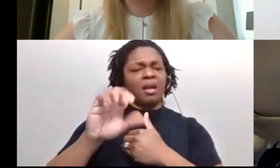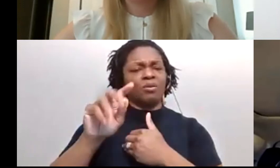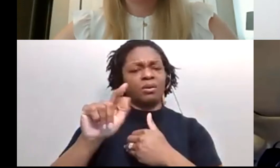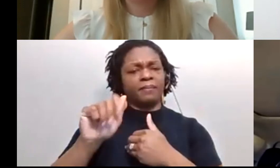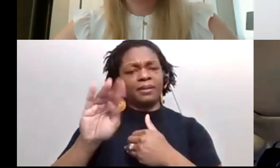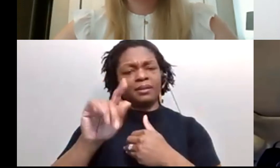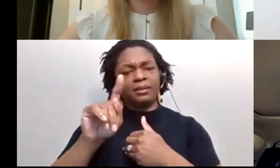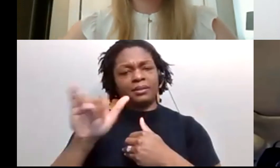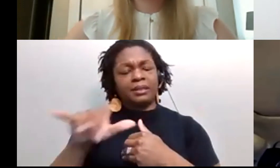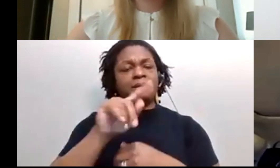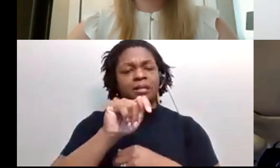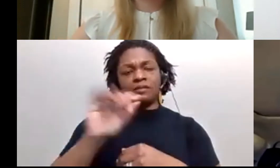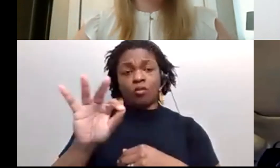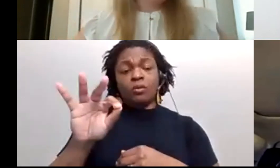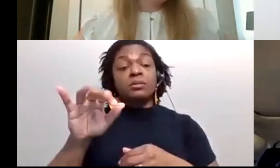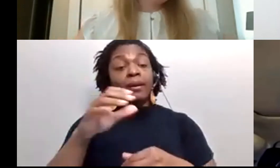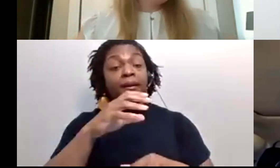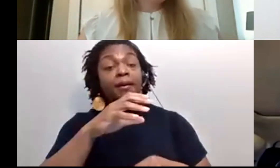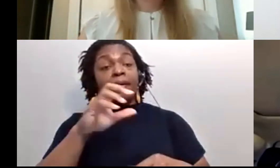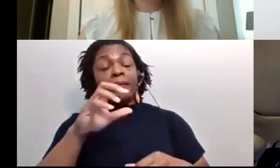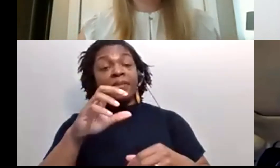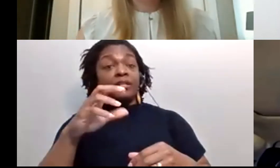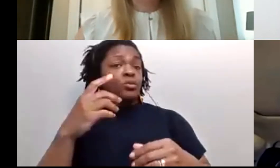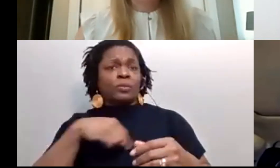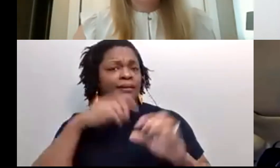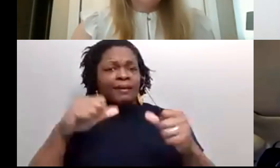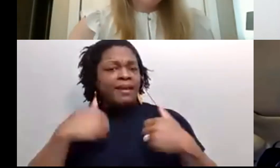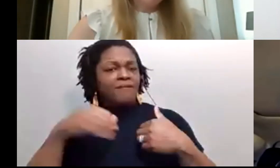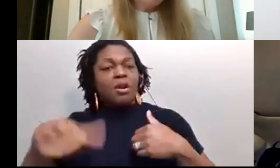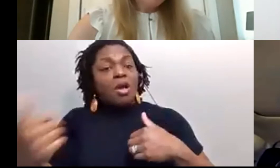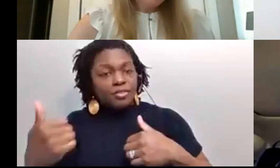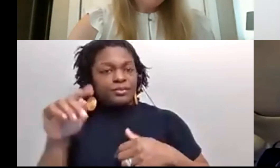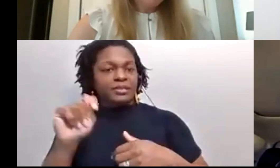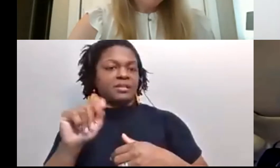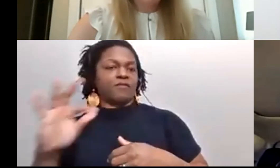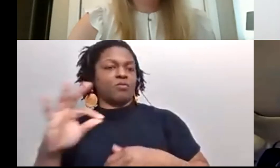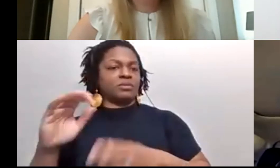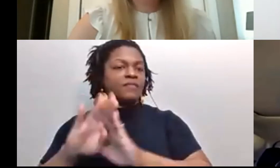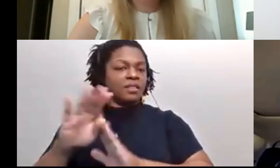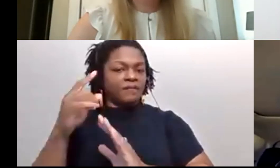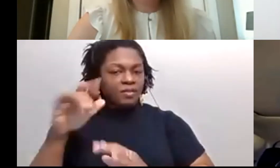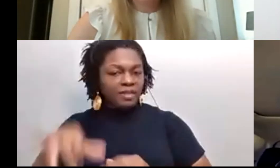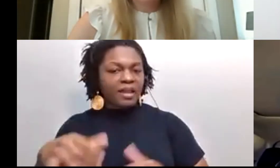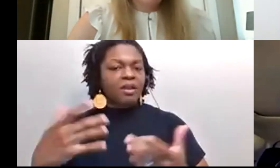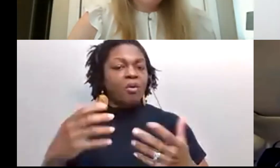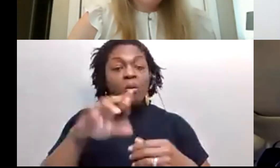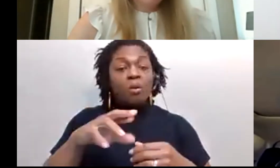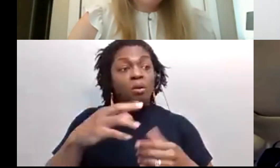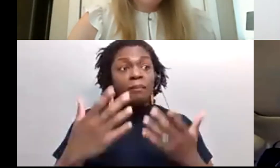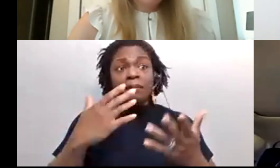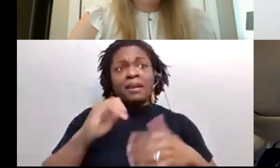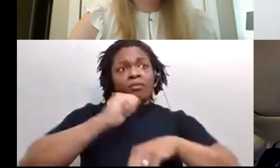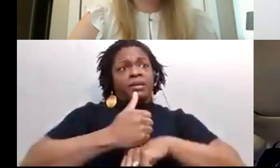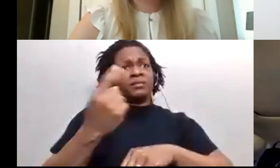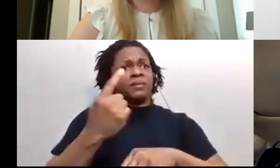well, or have Bessie create something in addition to seat that will actually make